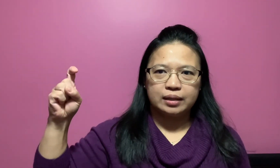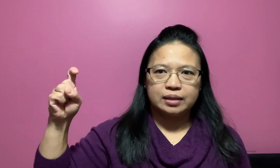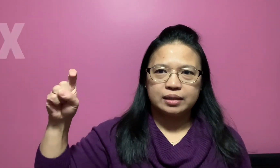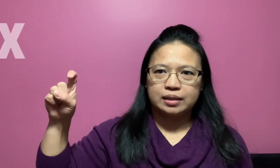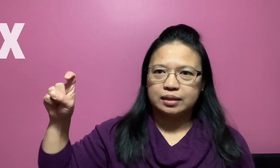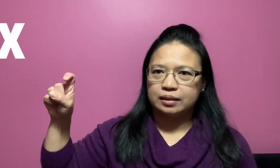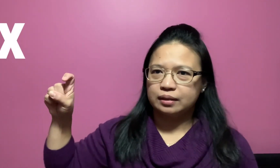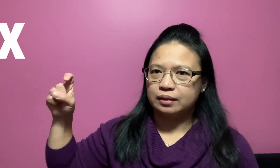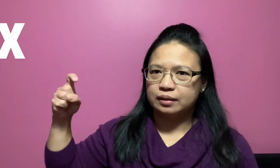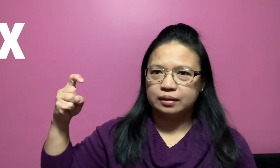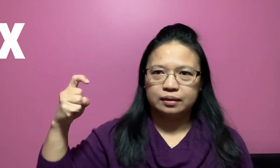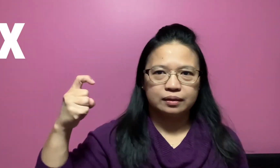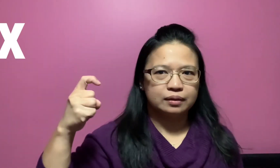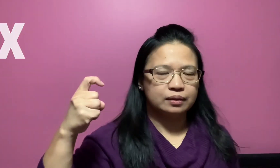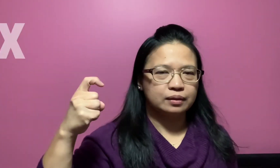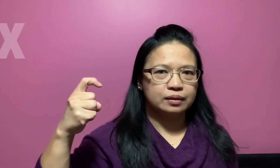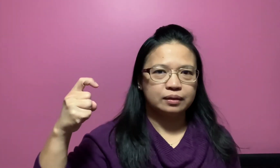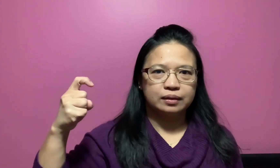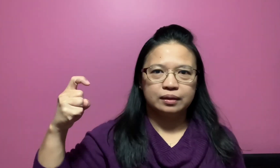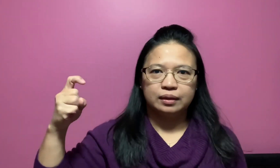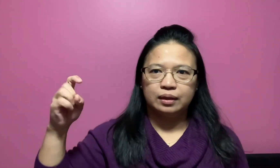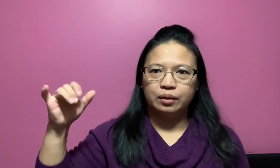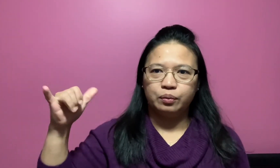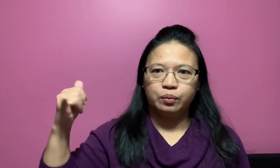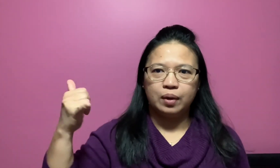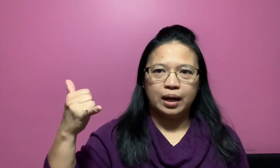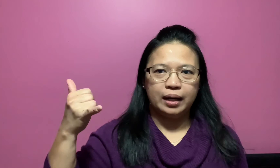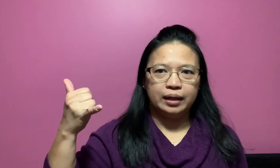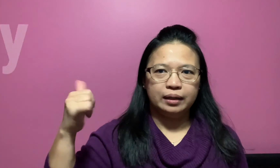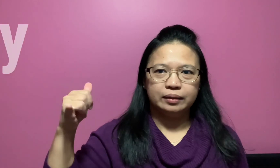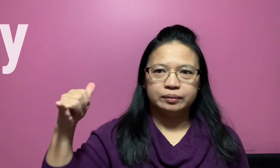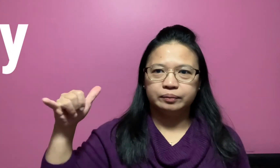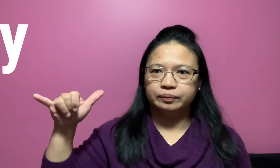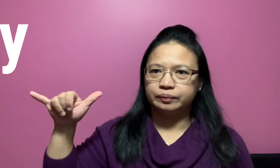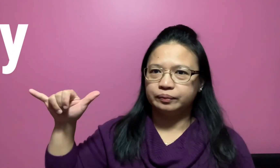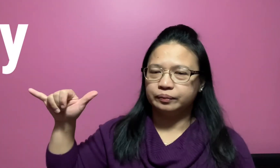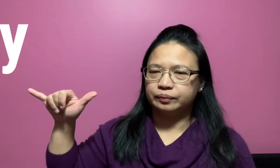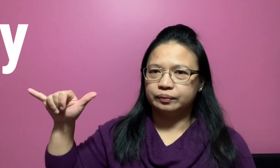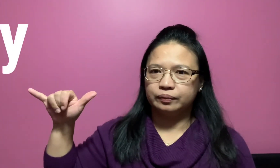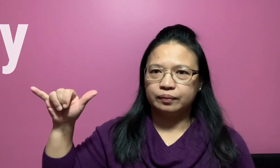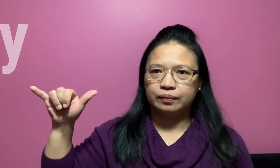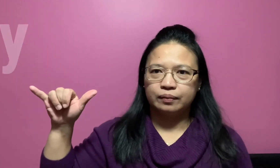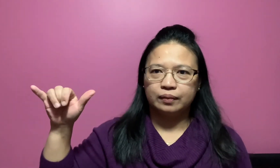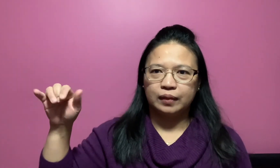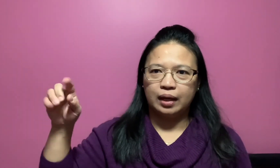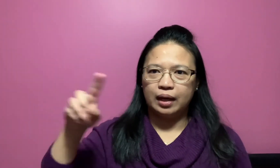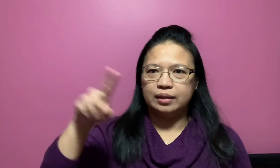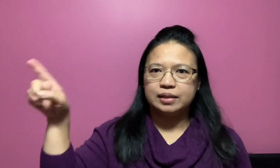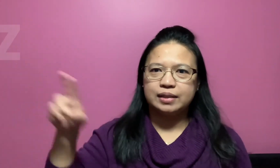X, Y, and and Z.